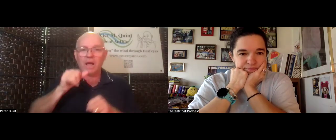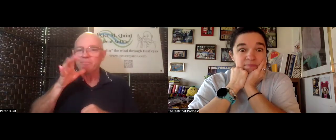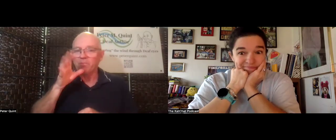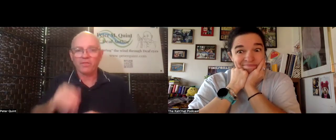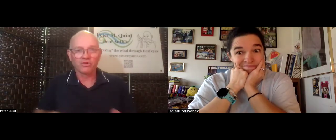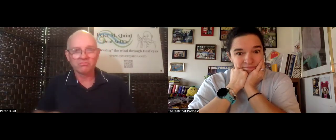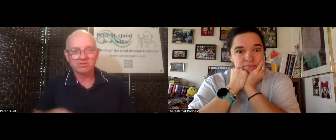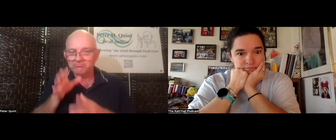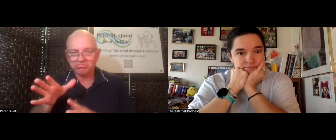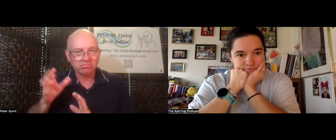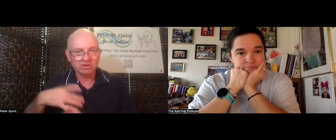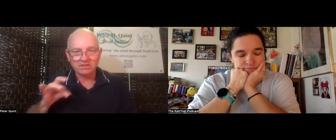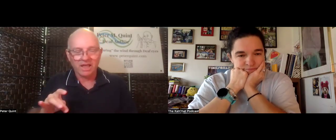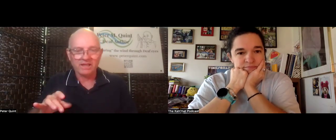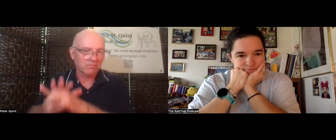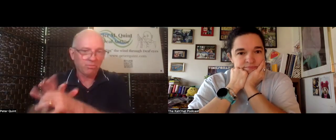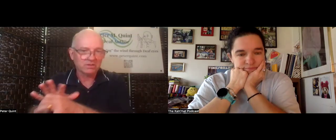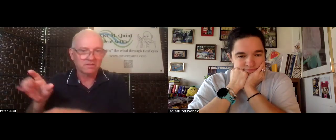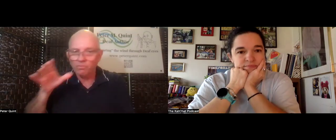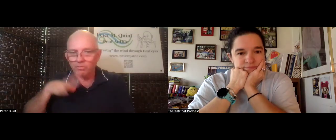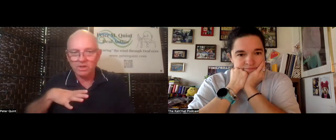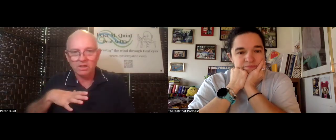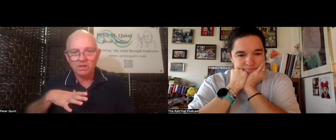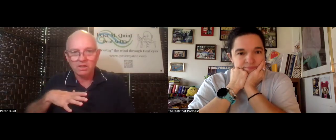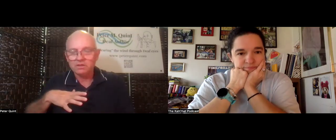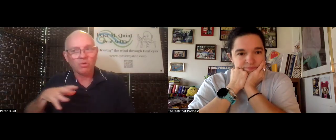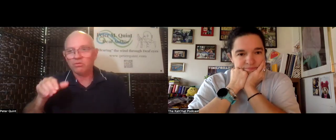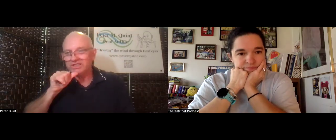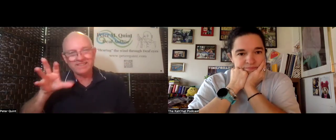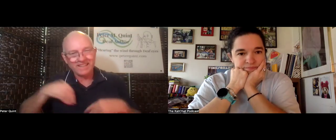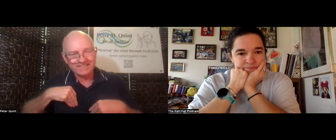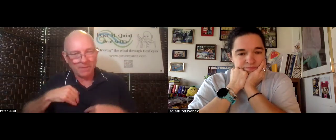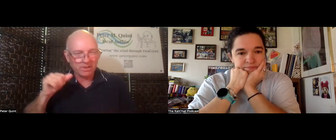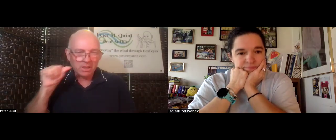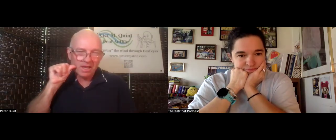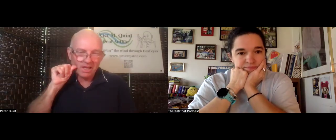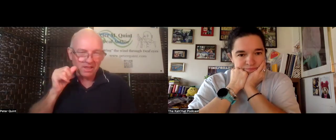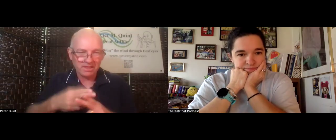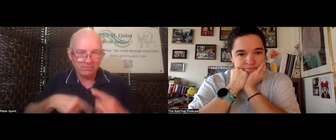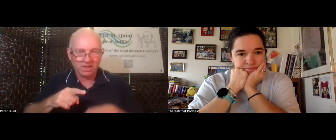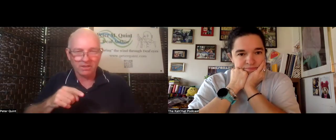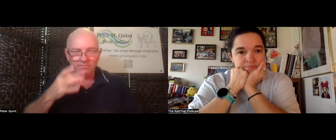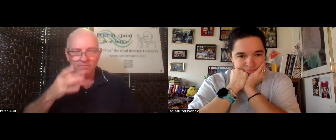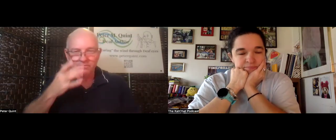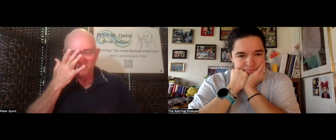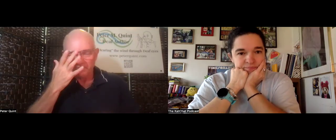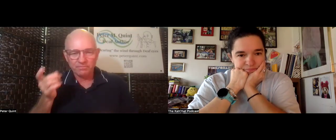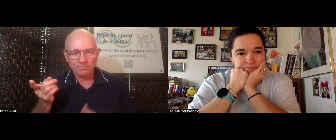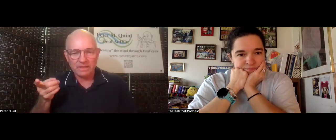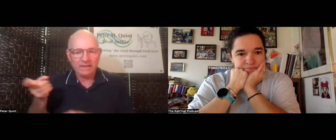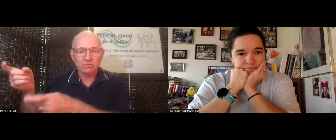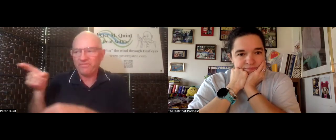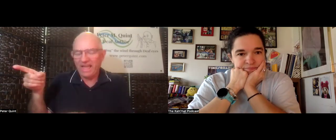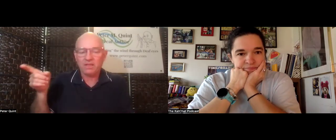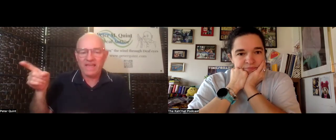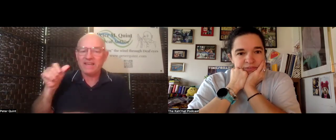Her adopted mother, Mm. she doesn't like a prostitute woman, so she doesn't accept the name sign.